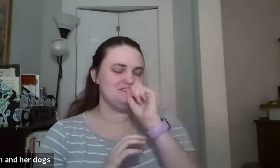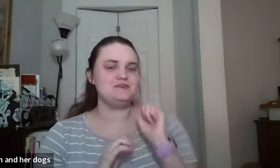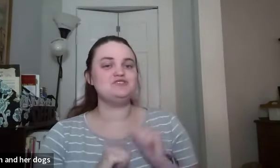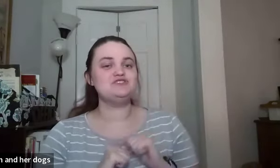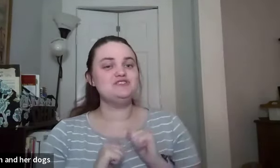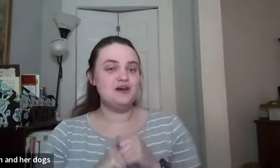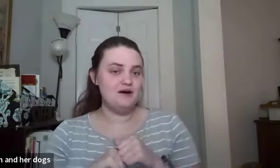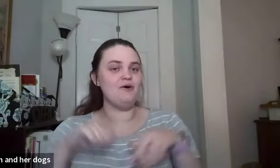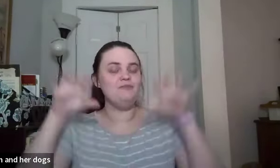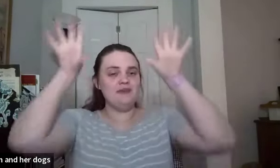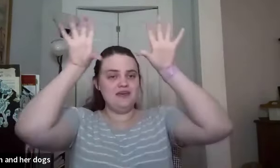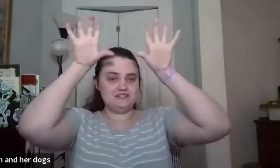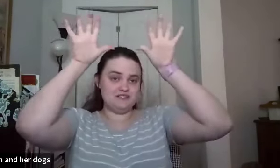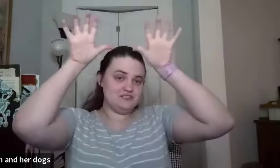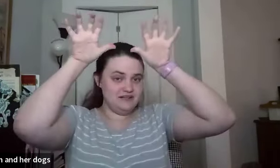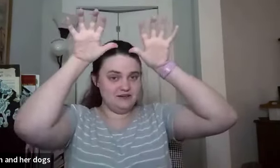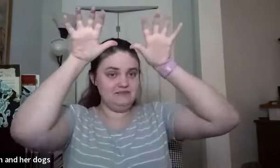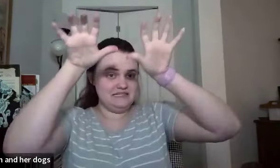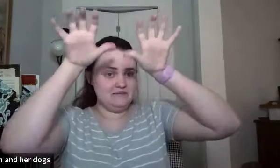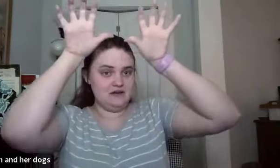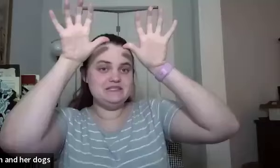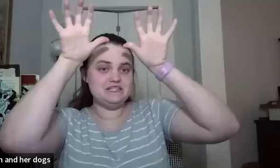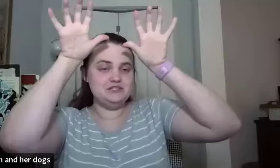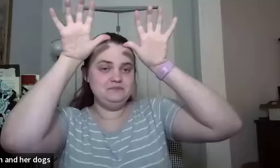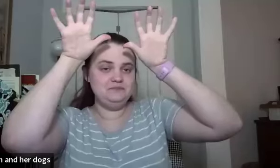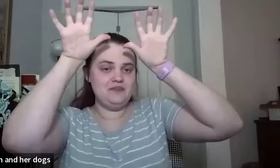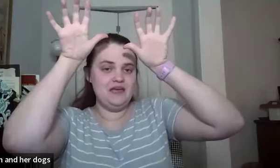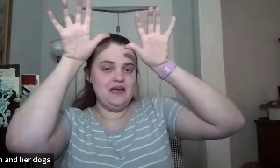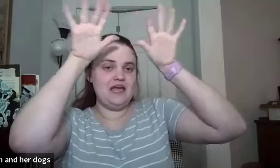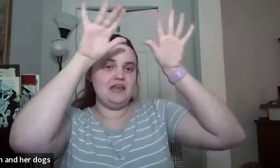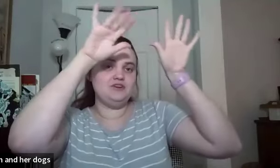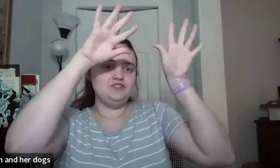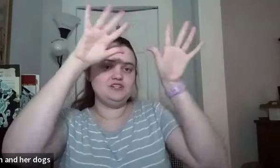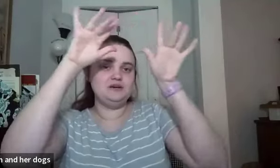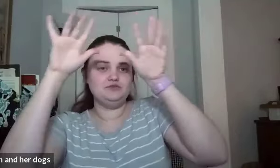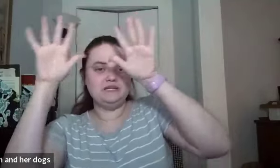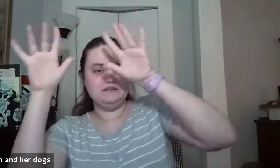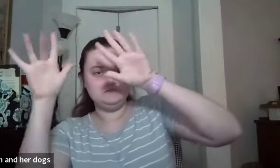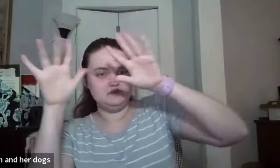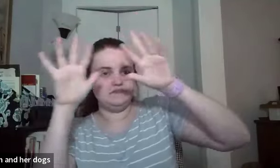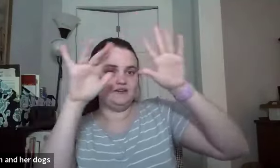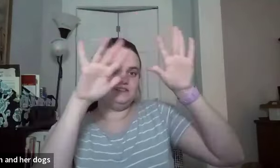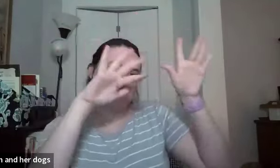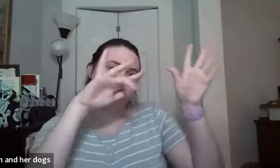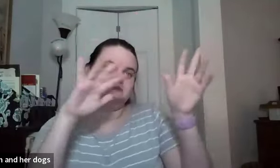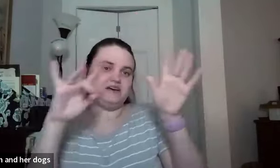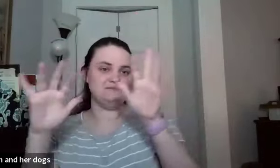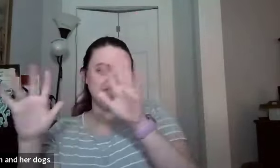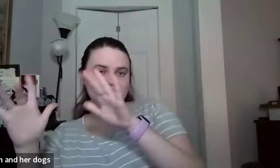So snow is going to start here, same kind of position. And now you're just going to twinkle your fingers as you come down because